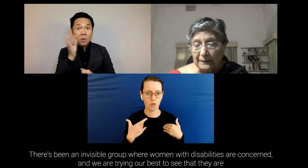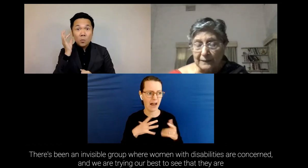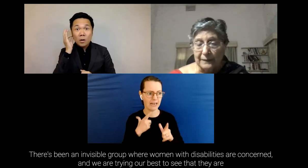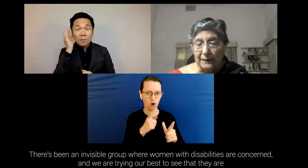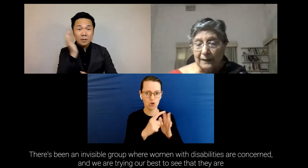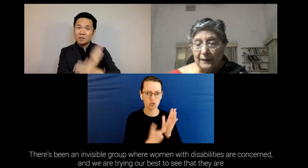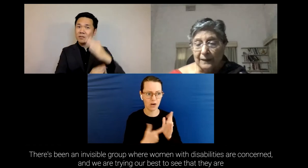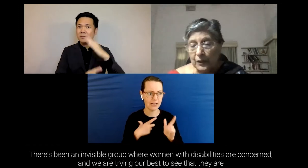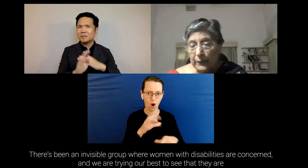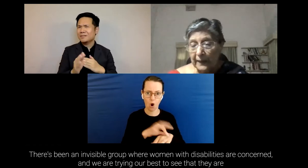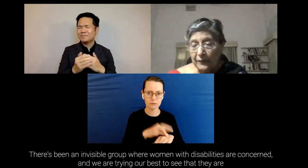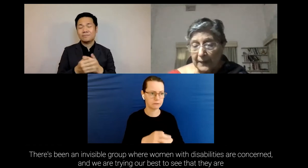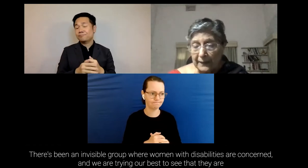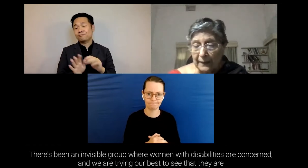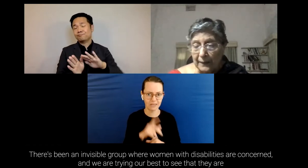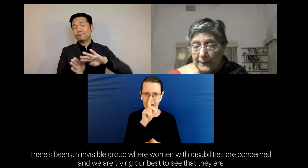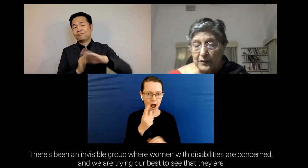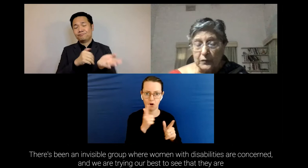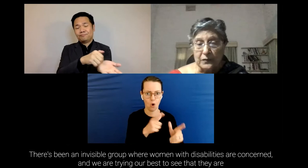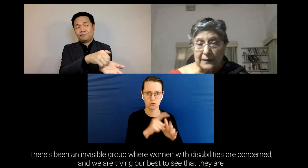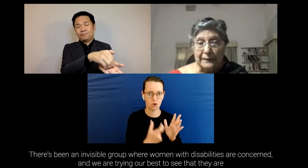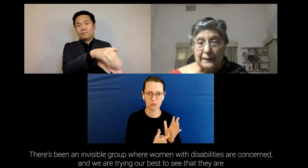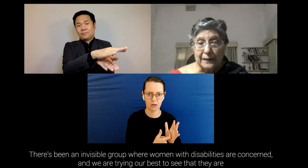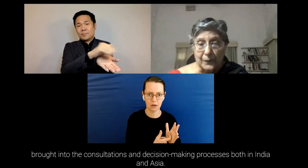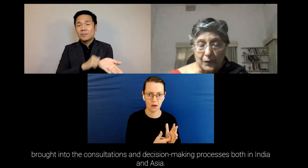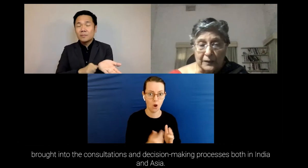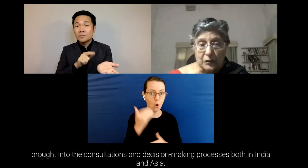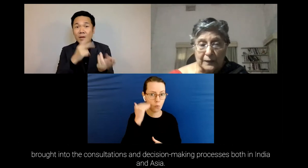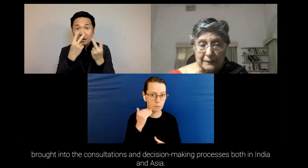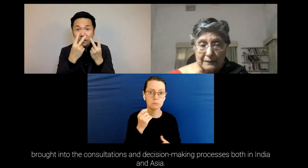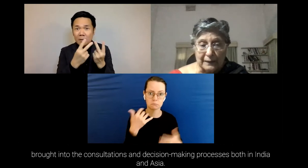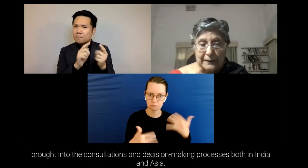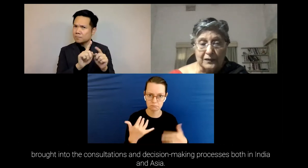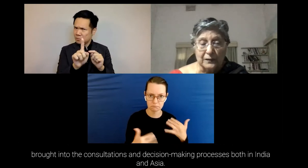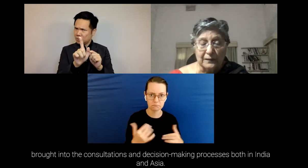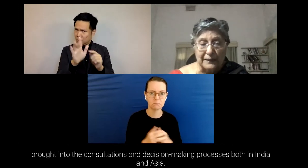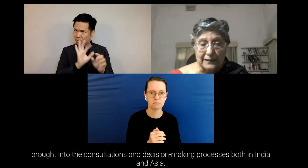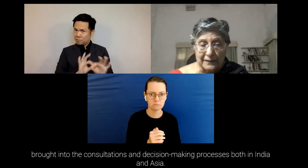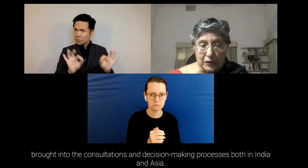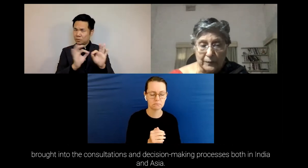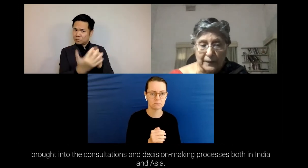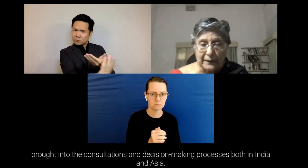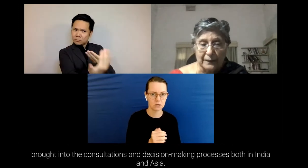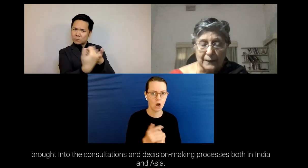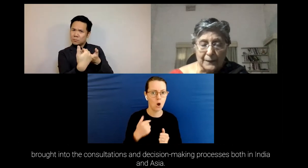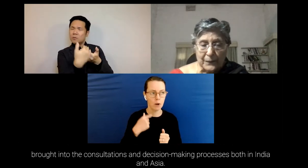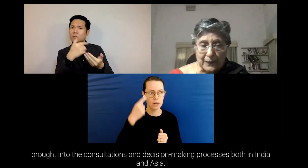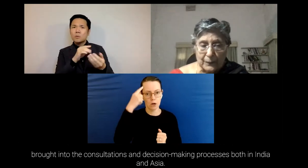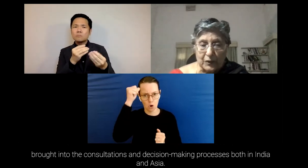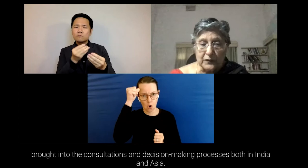are concerned, and we have tried our best to see that they're brought into the consultations and